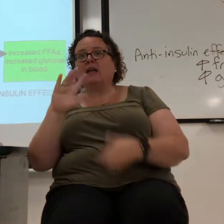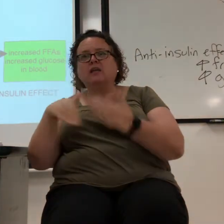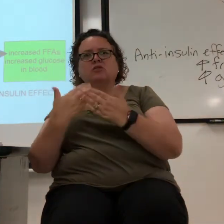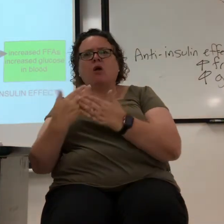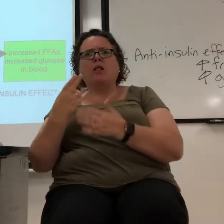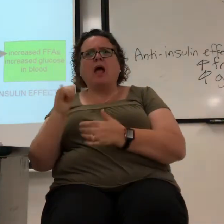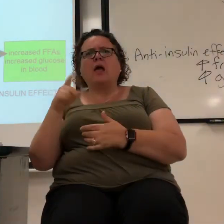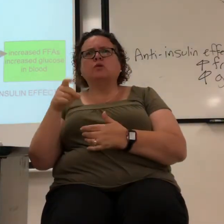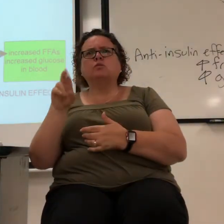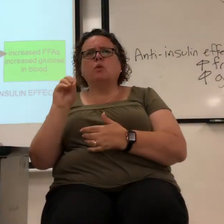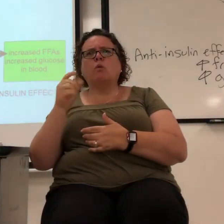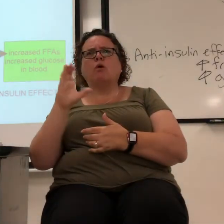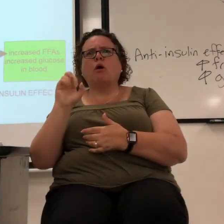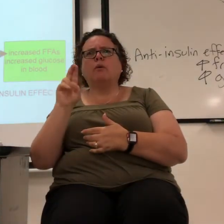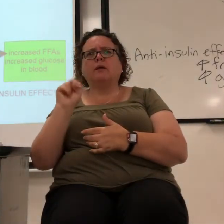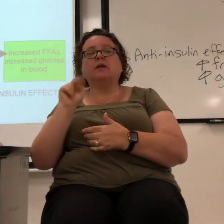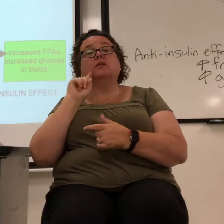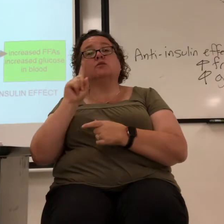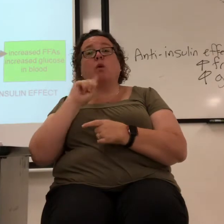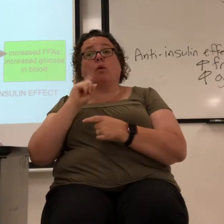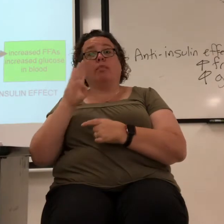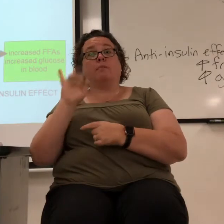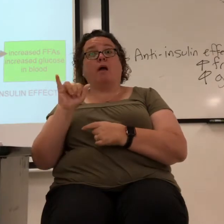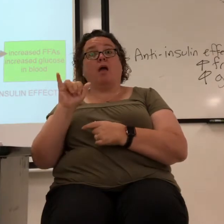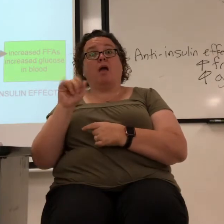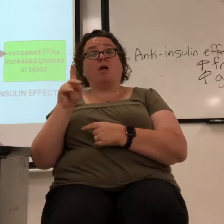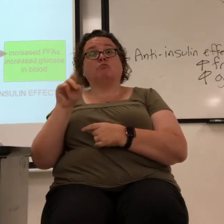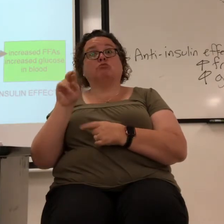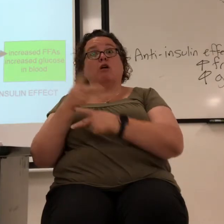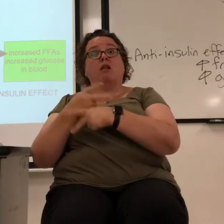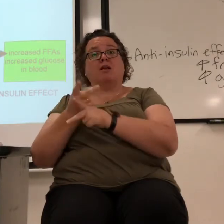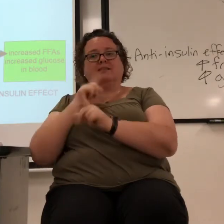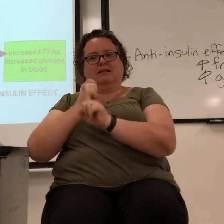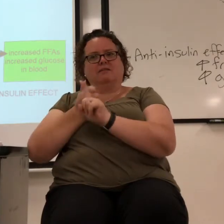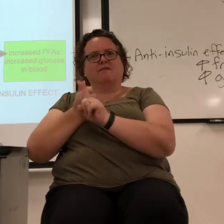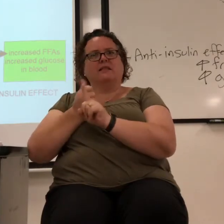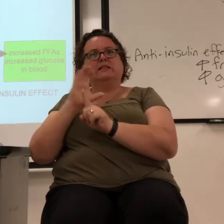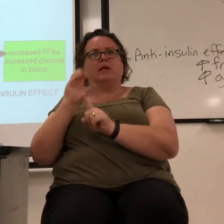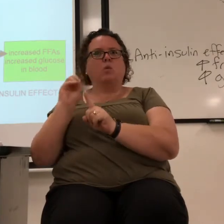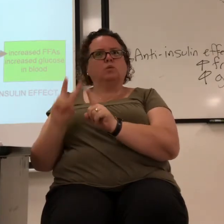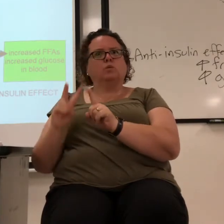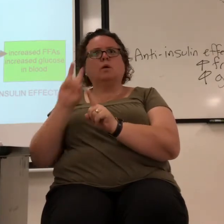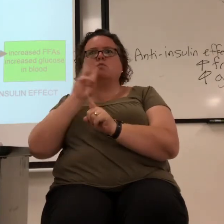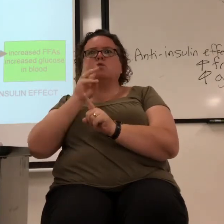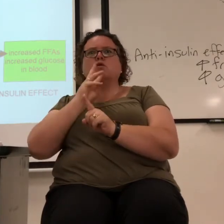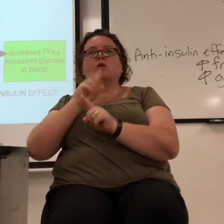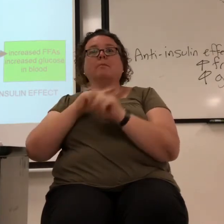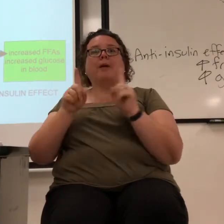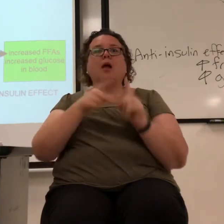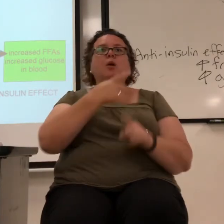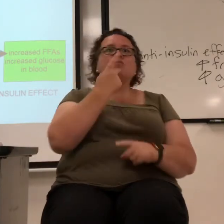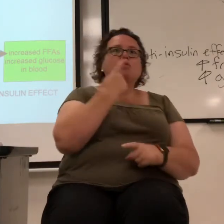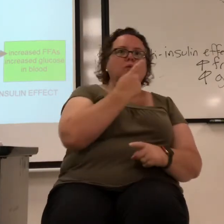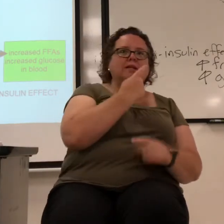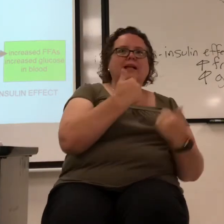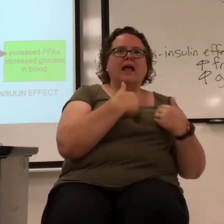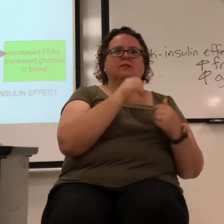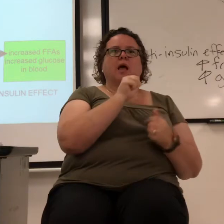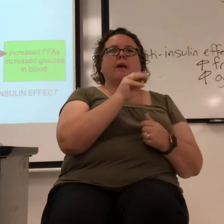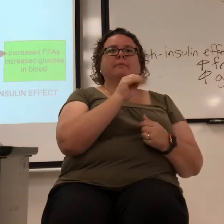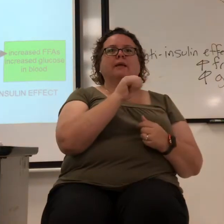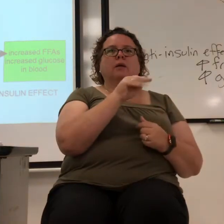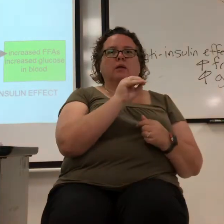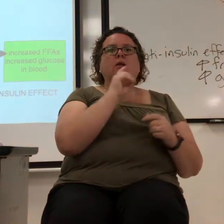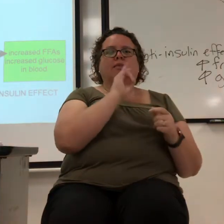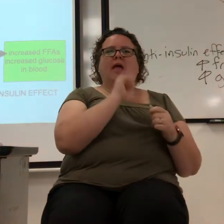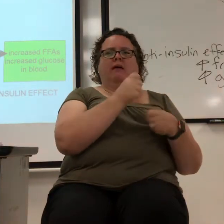hydrocarbon. So the byproduct is just CO2 and water. But proteins have that amine group that the body has to deal with, and it